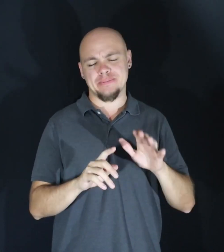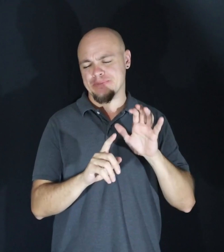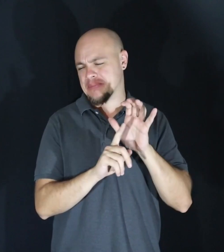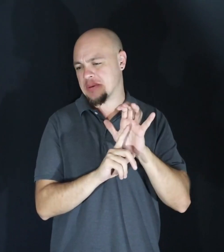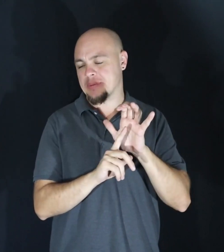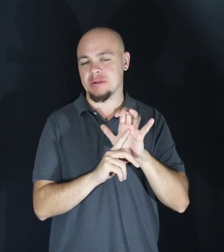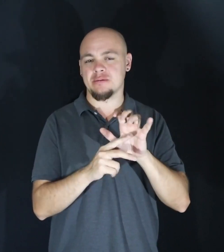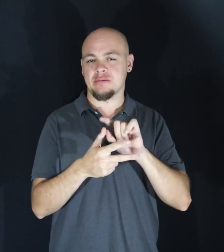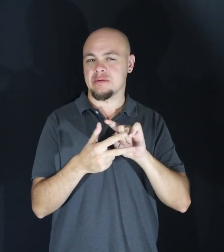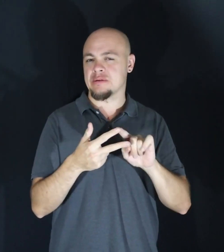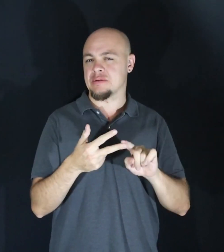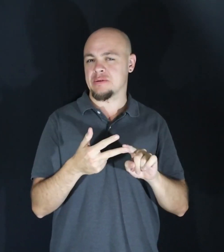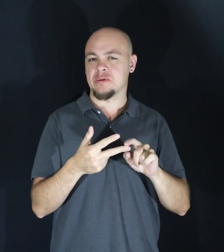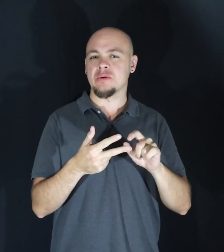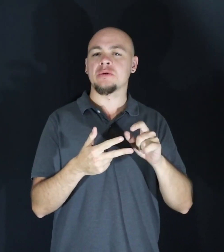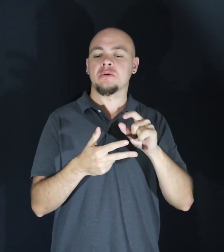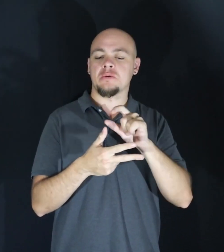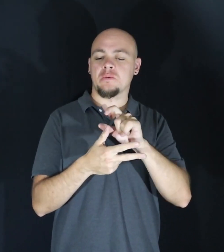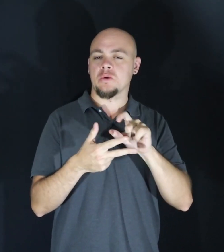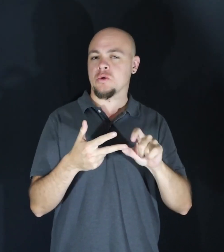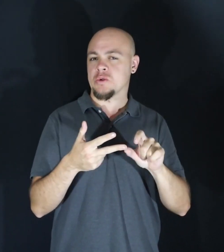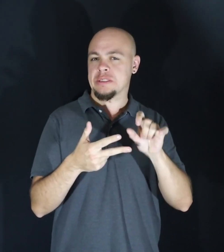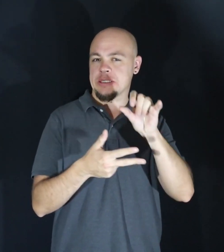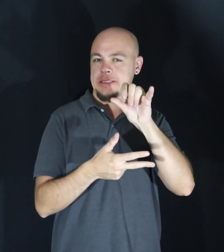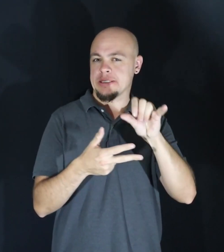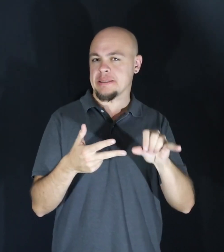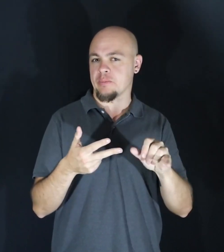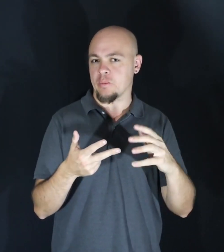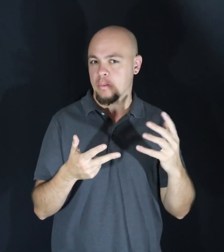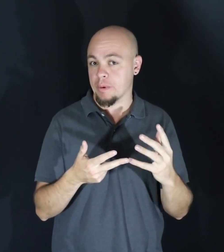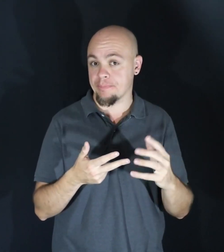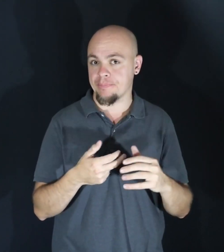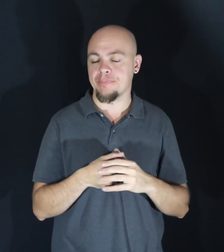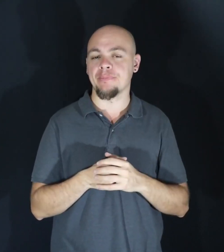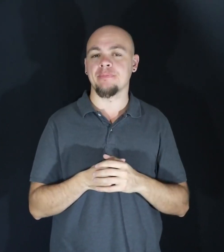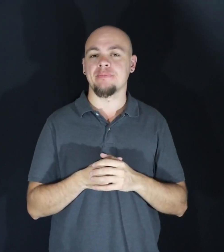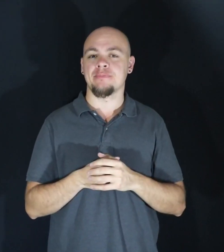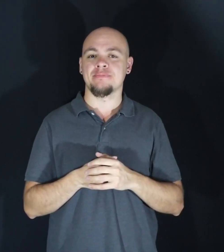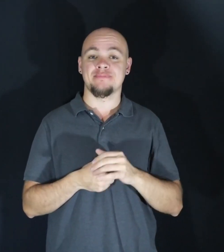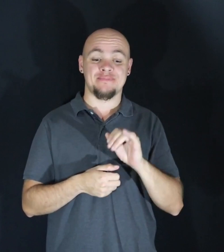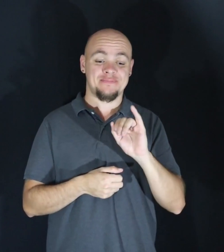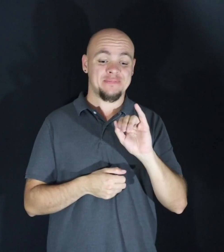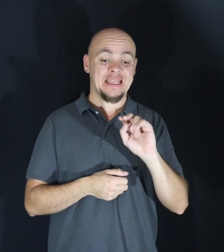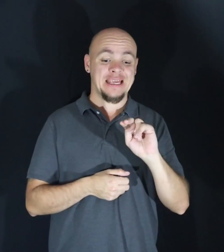in common. Want to guess what it is? It's intense.